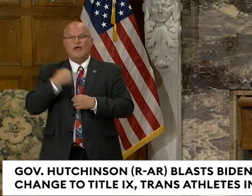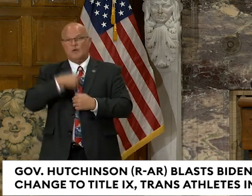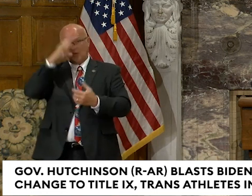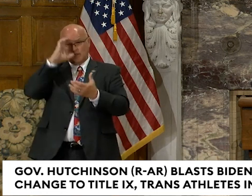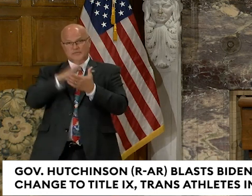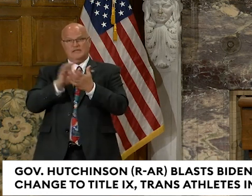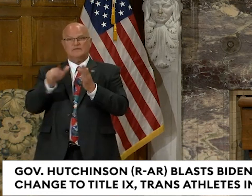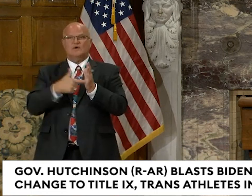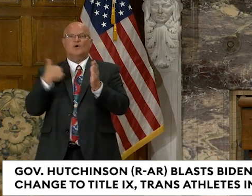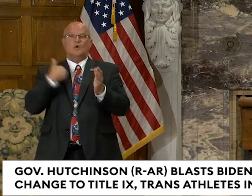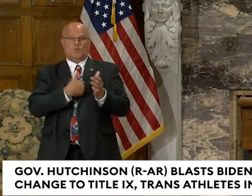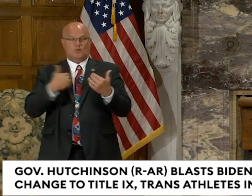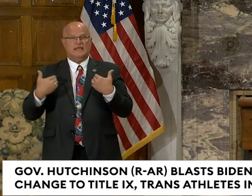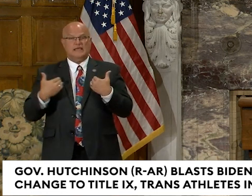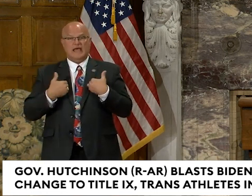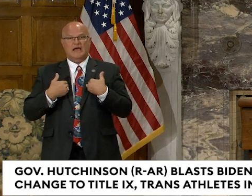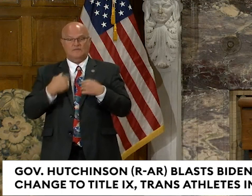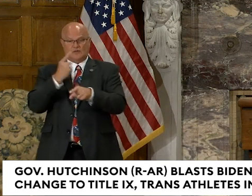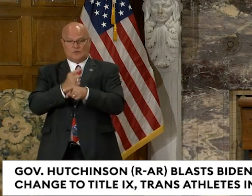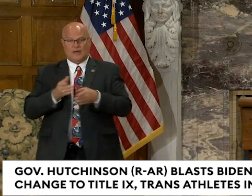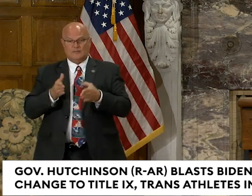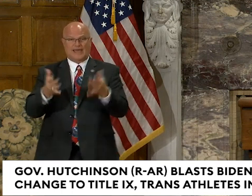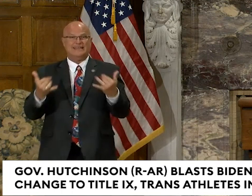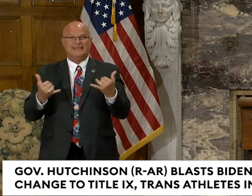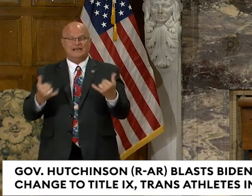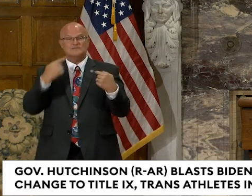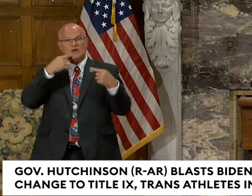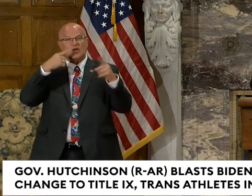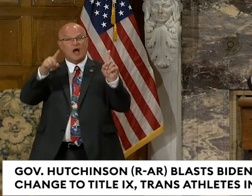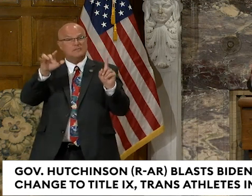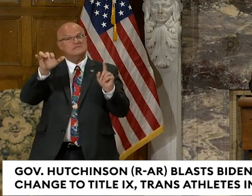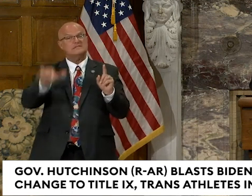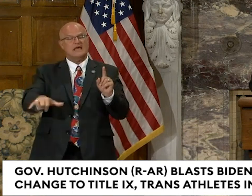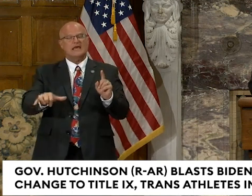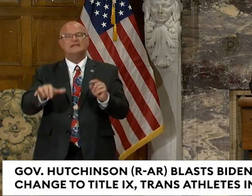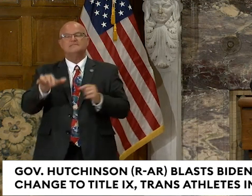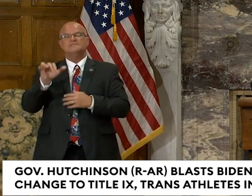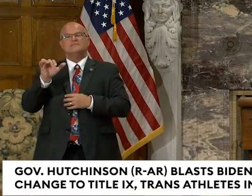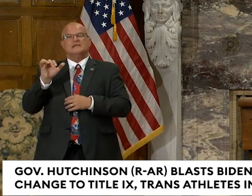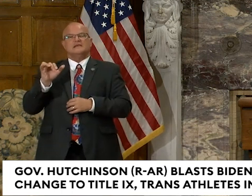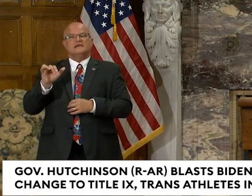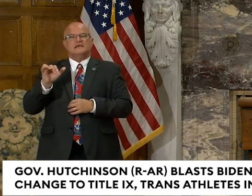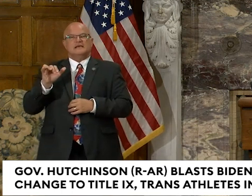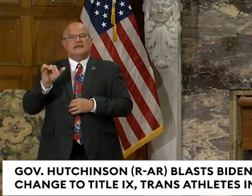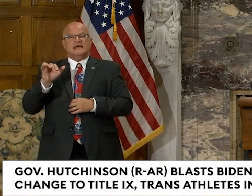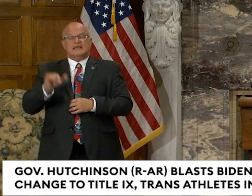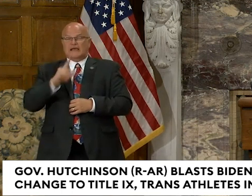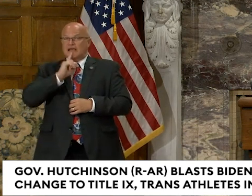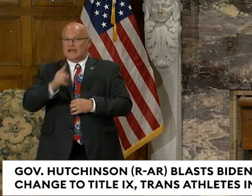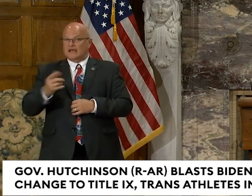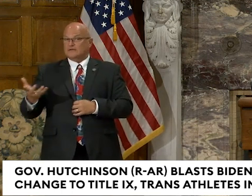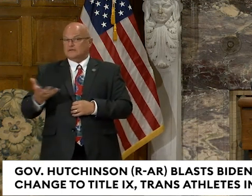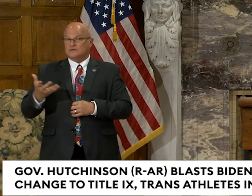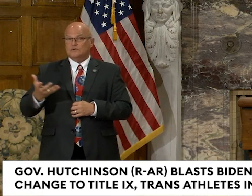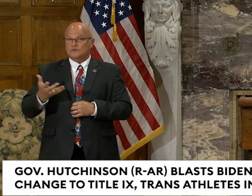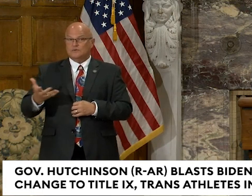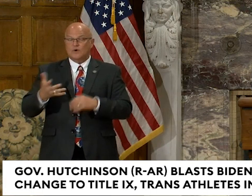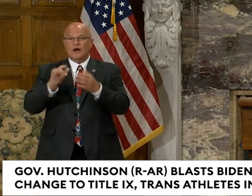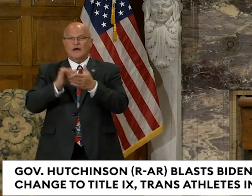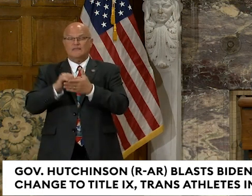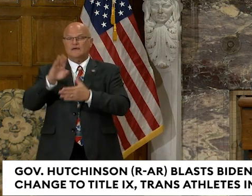that we're on the right path now to accomplish that, and that actually what